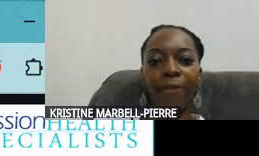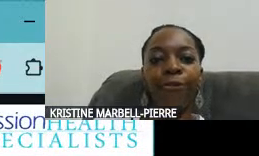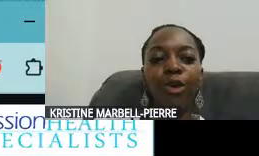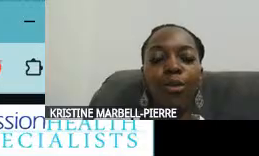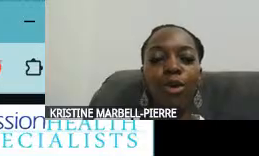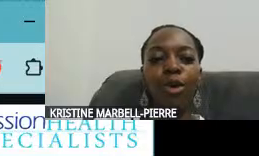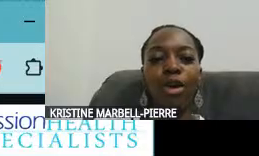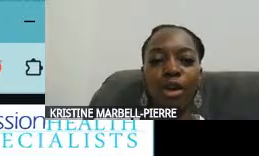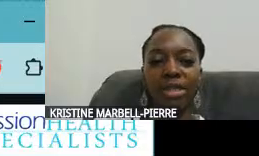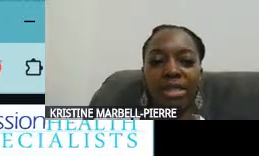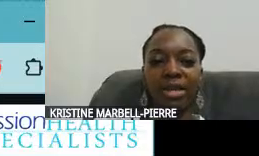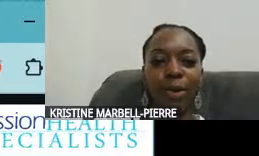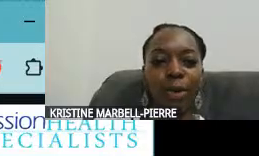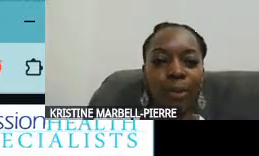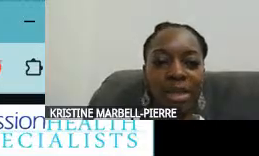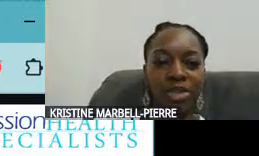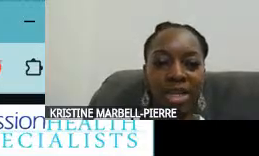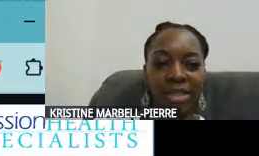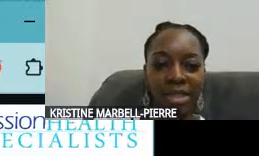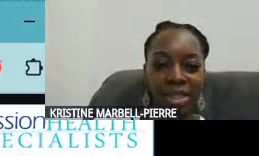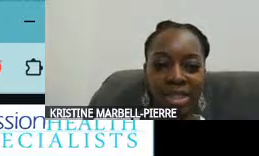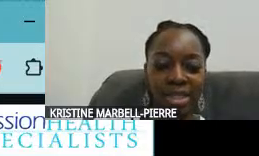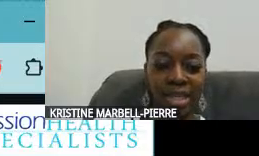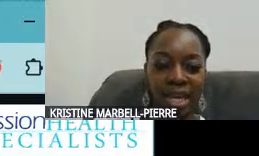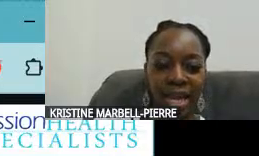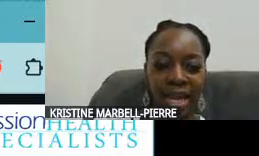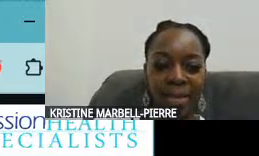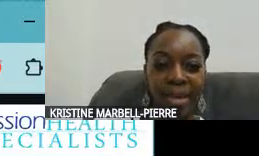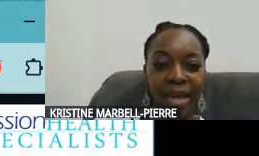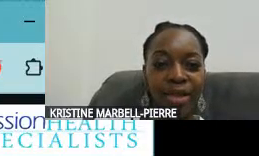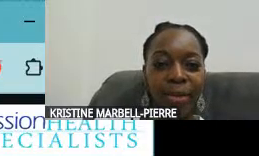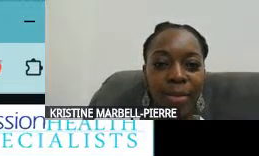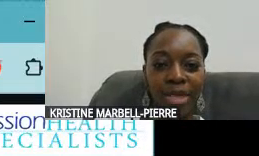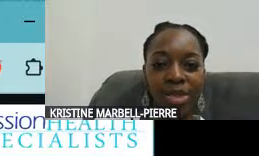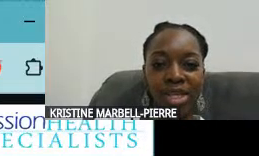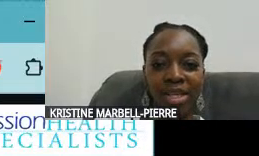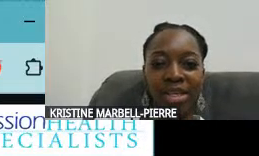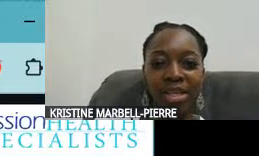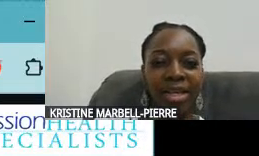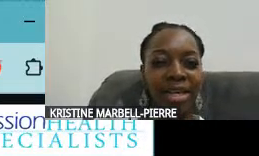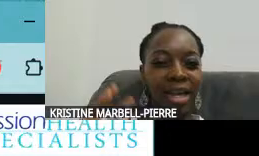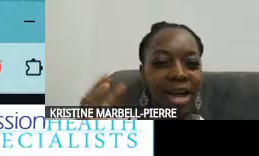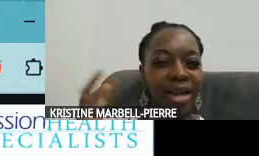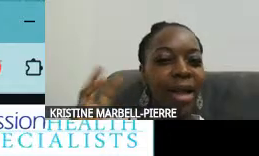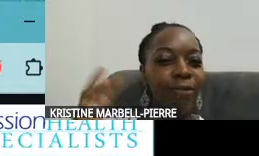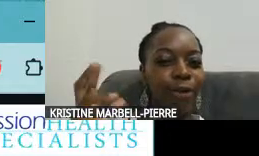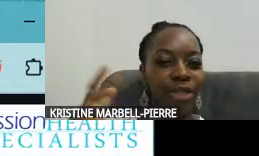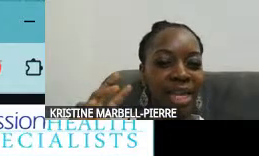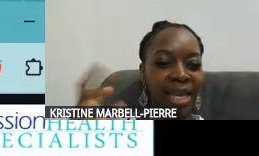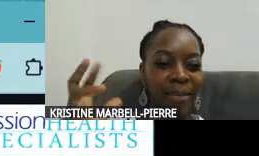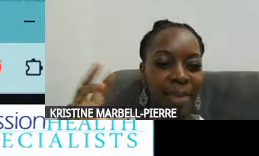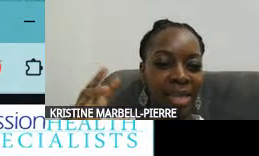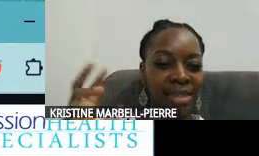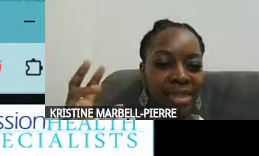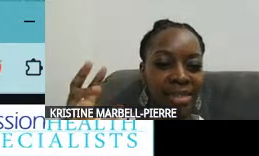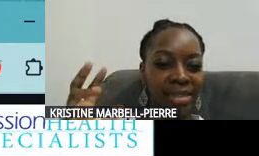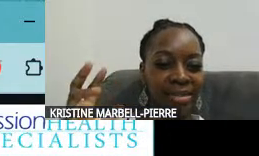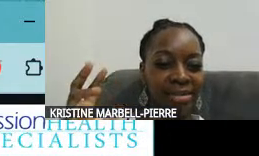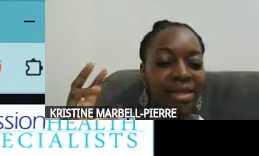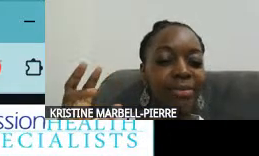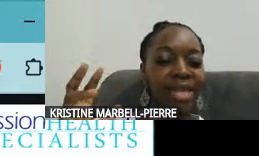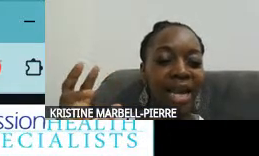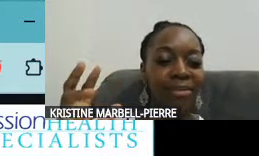A few more long-term coping strategies. Ethel mentioned unhelpful thinking